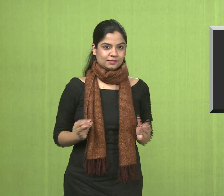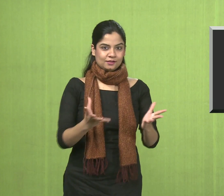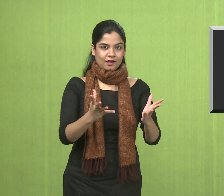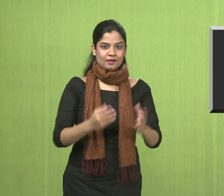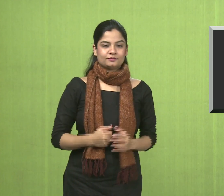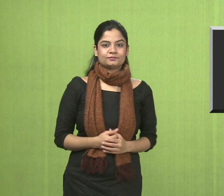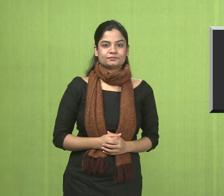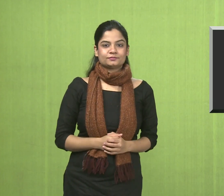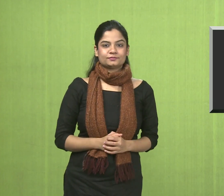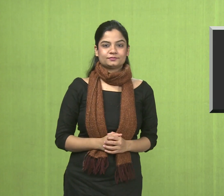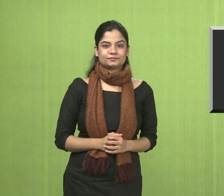Let's begin part 2.